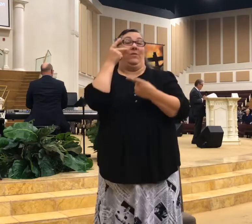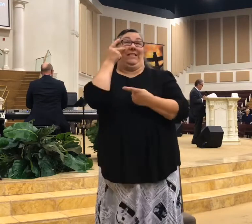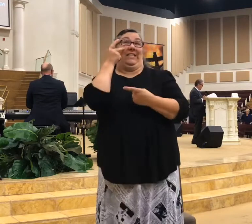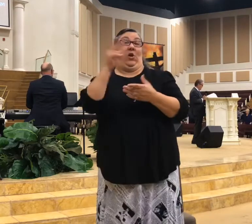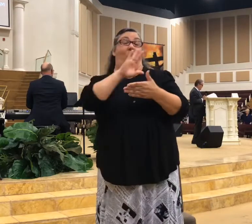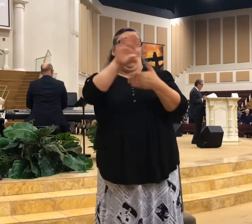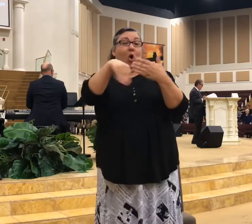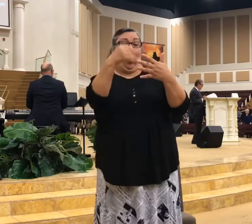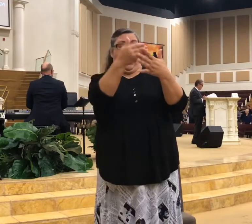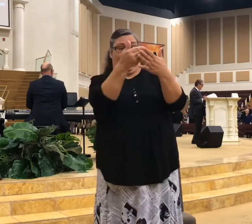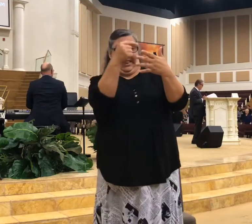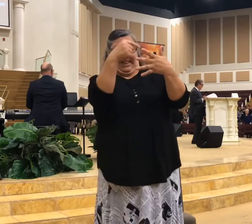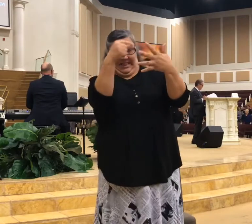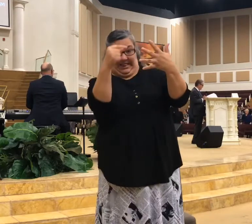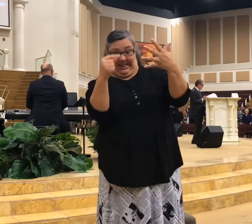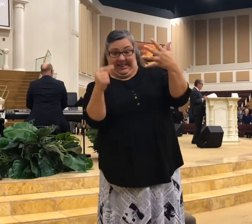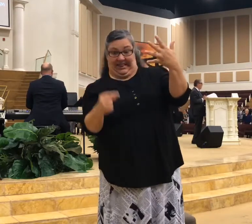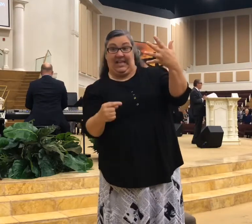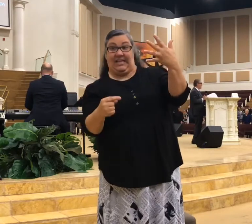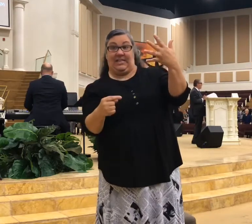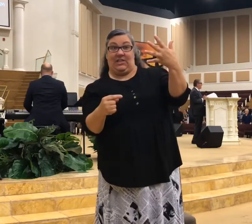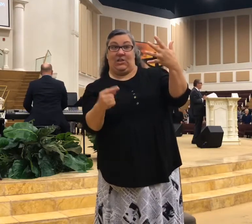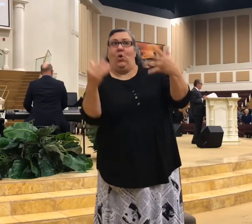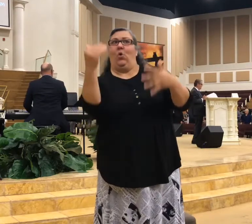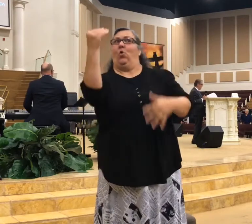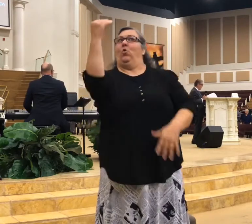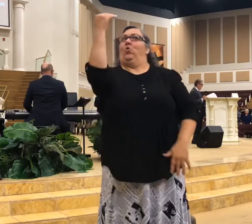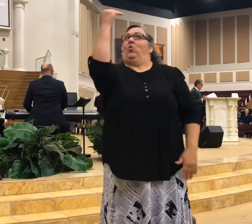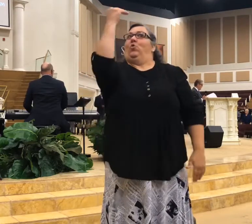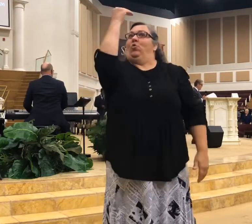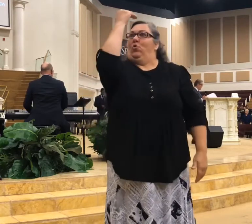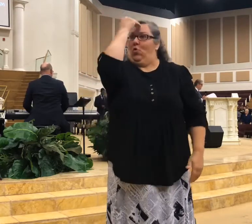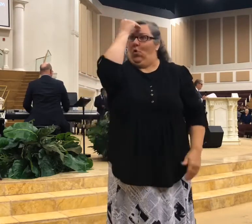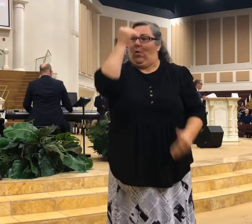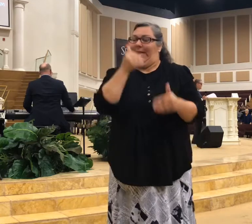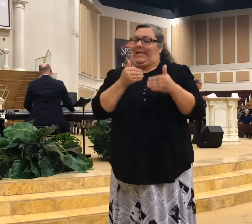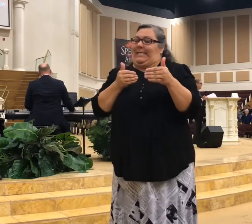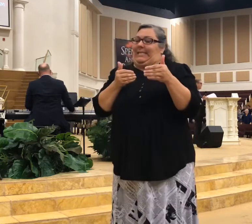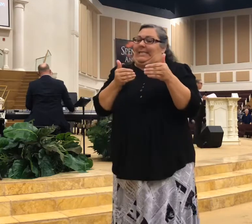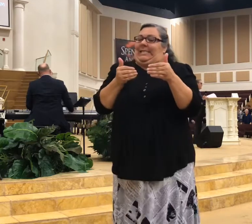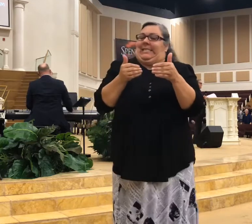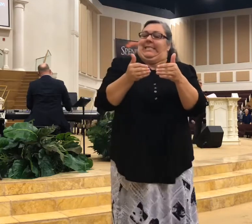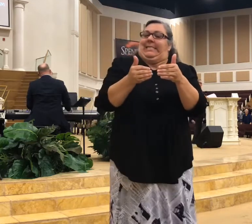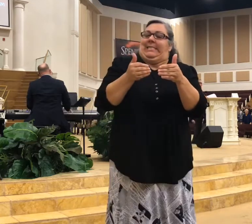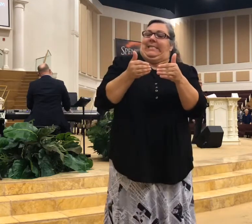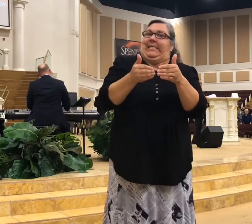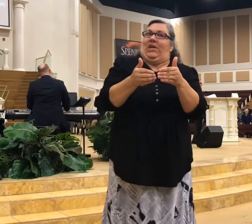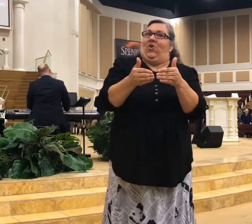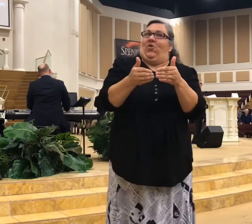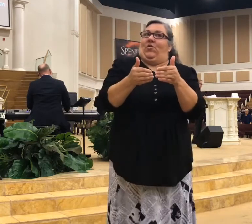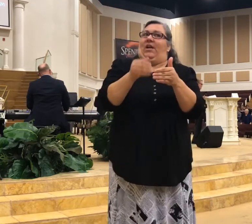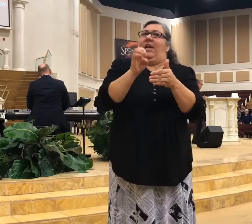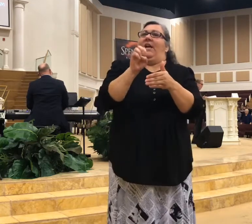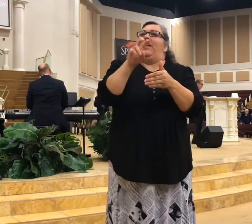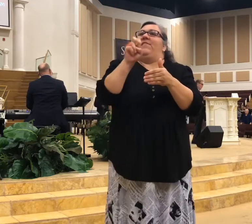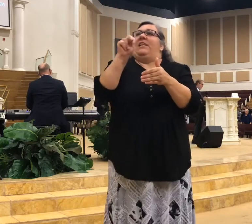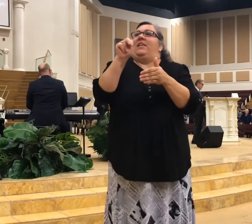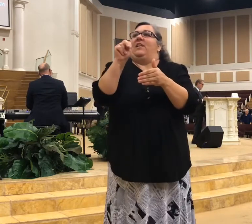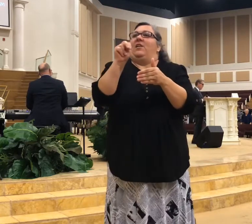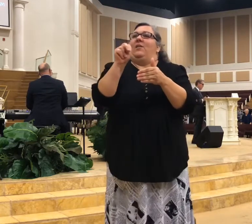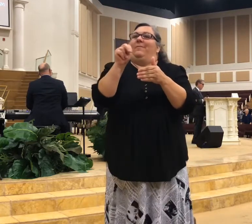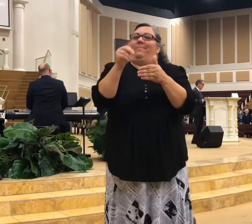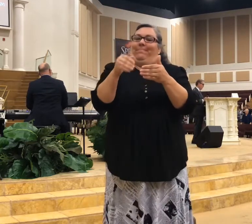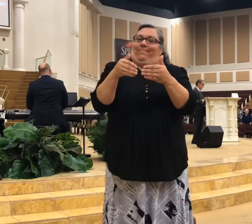all these things, know that it is near, even at the